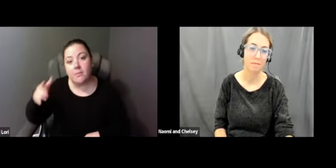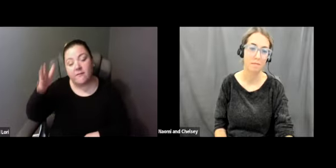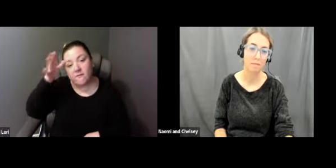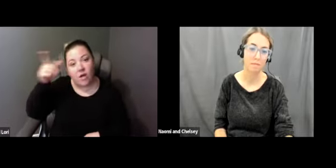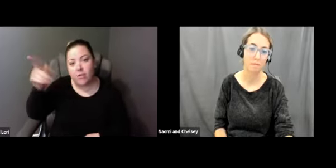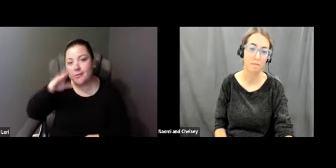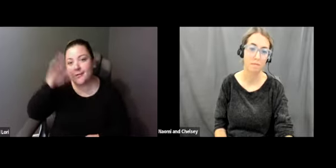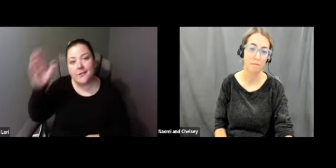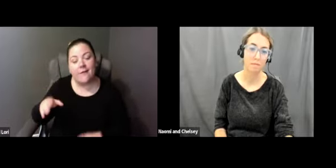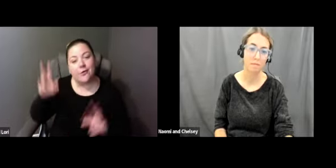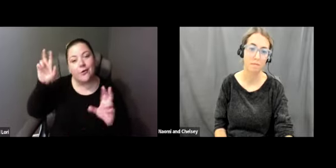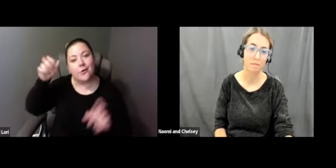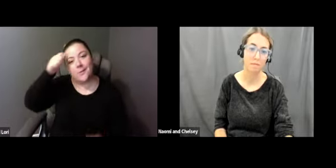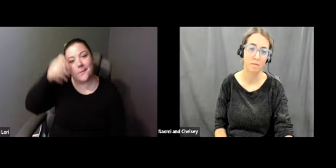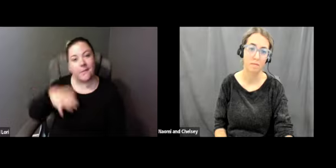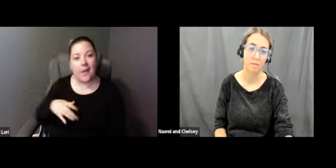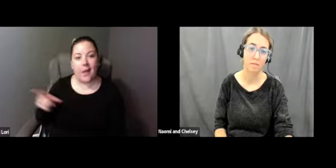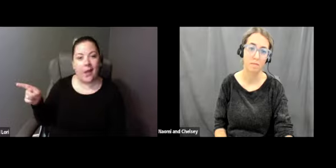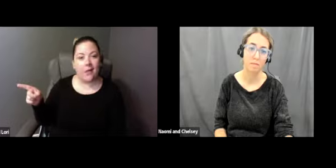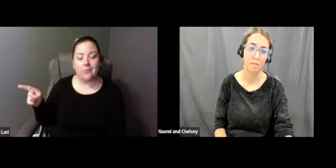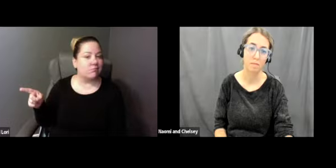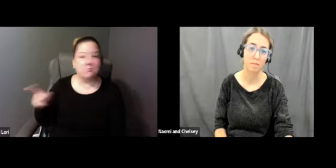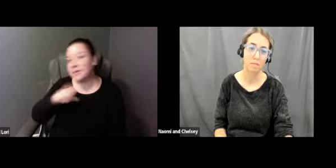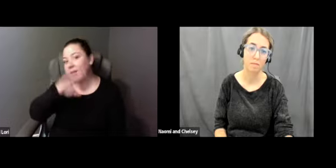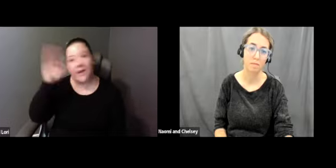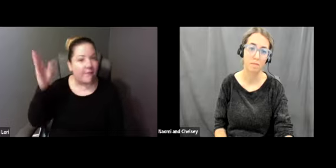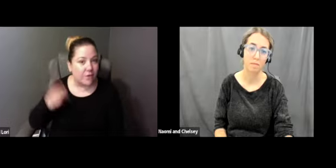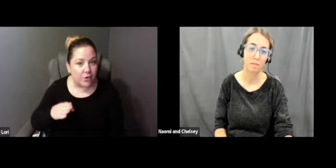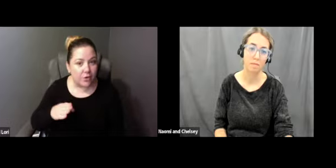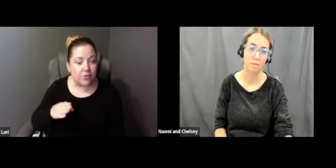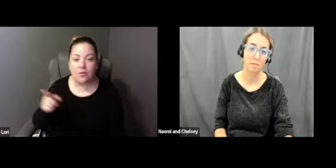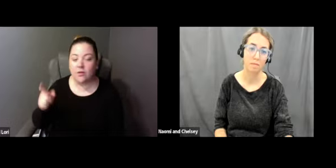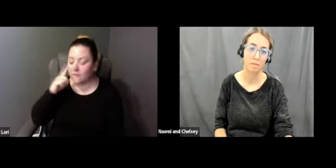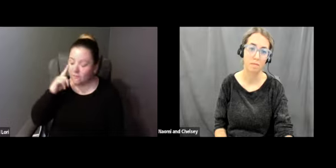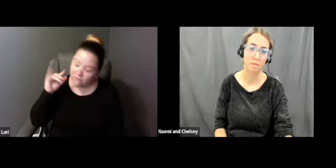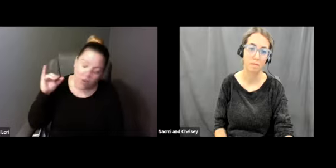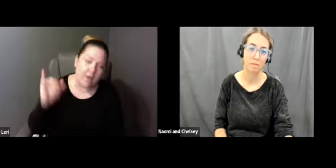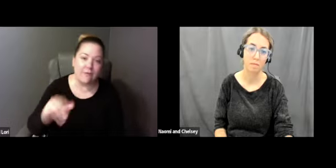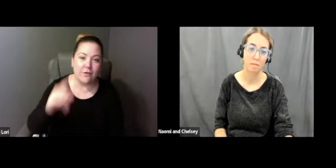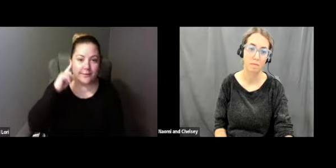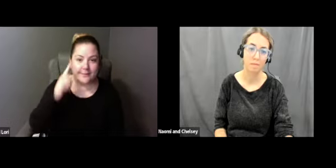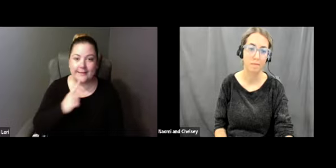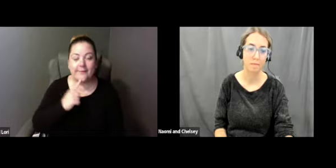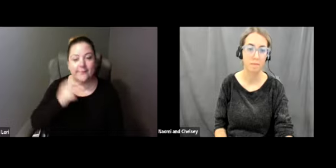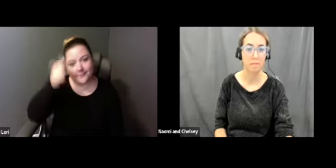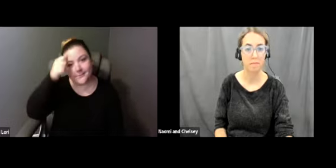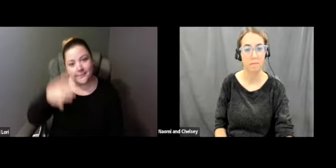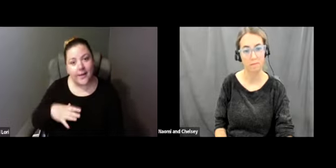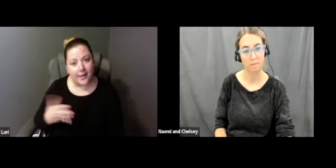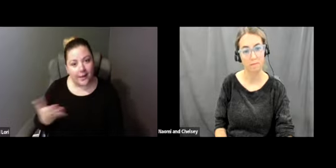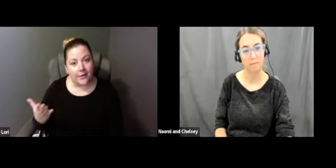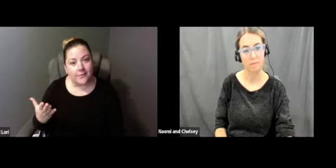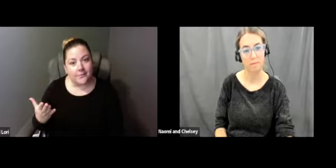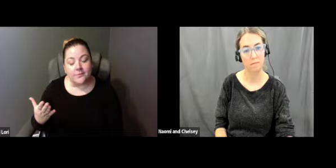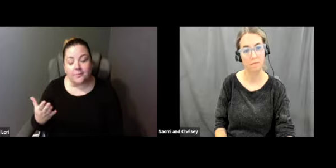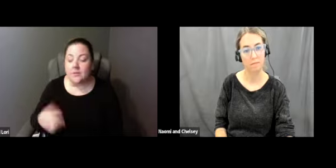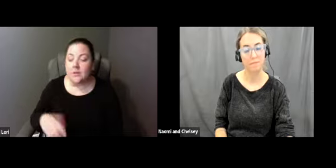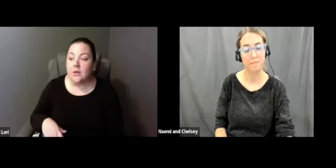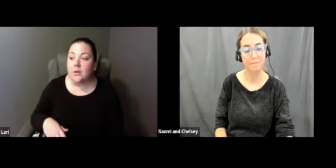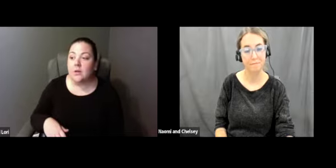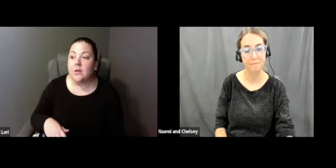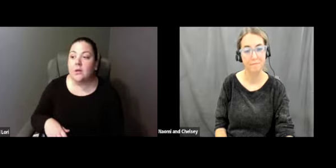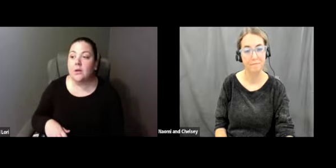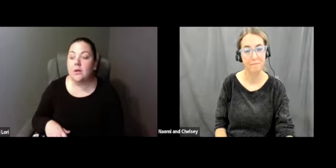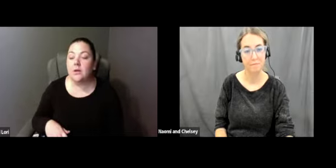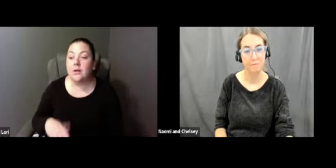No matter what he does in his life, he'll never get to be a man. He will always be deaf. And, for deaf people, as I said